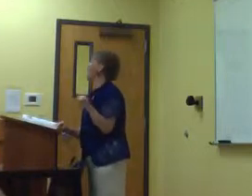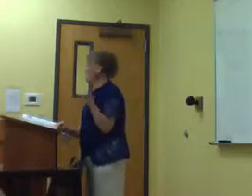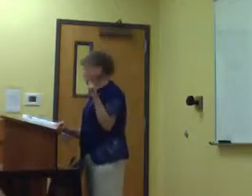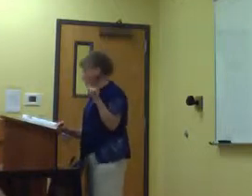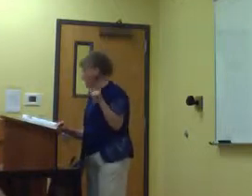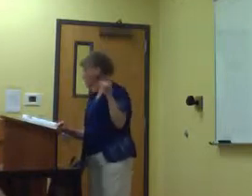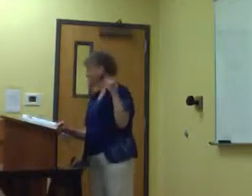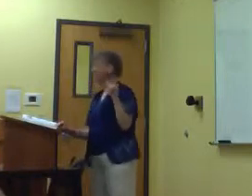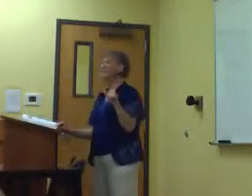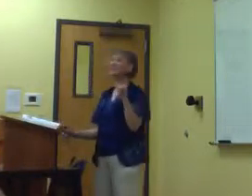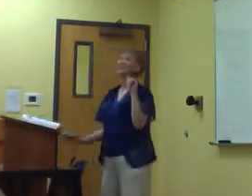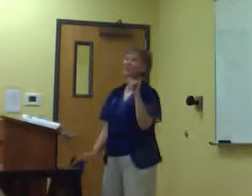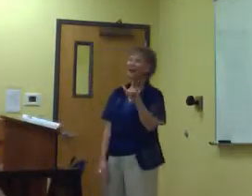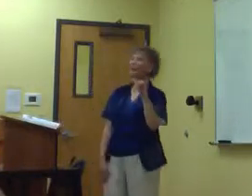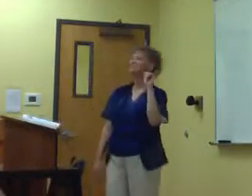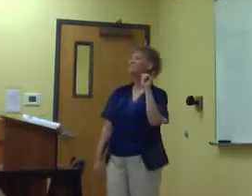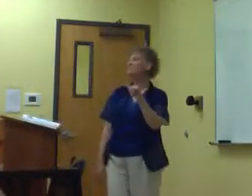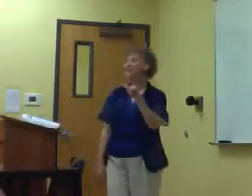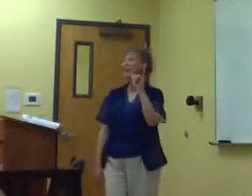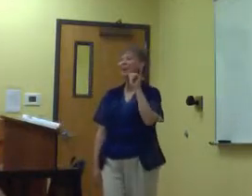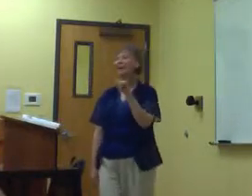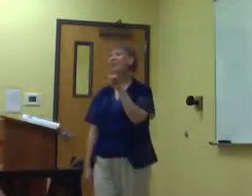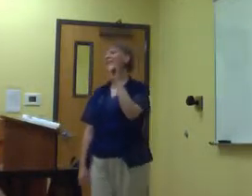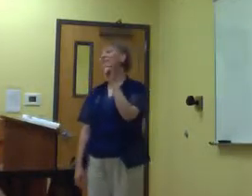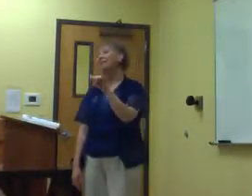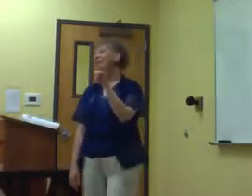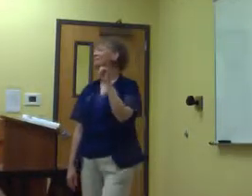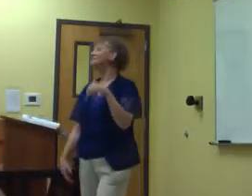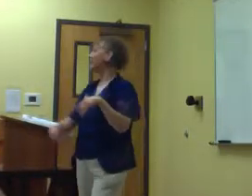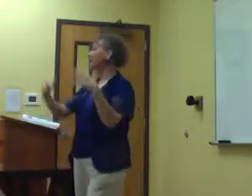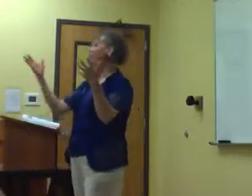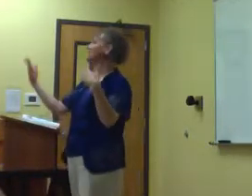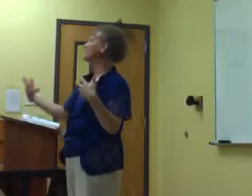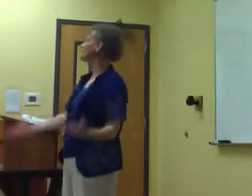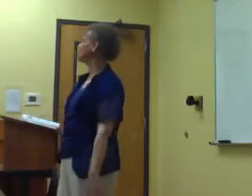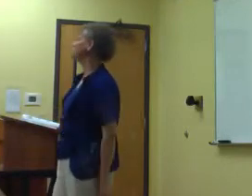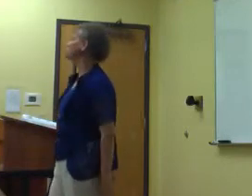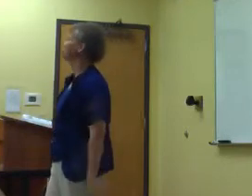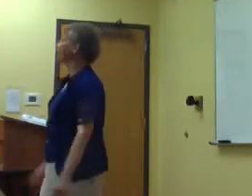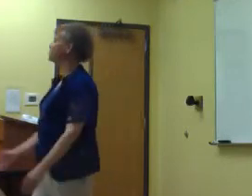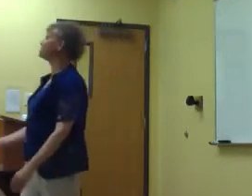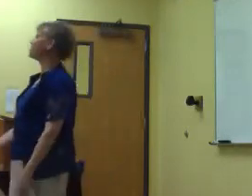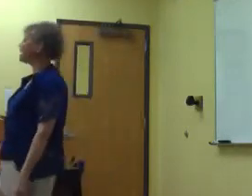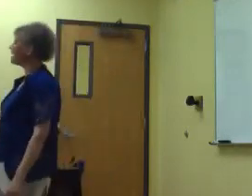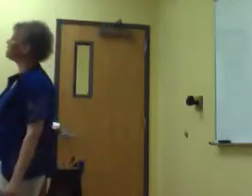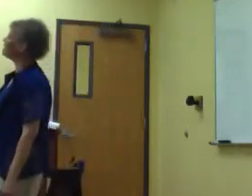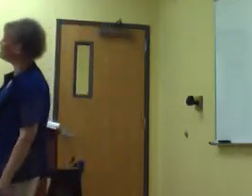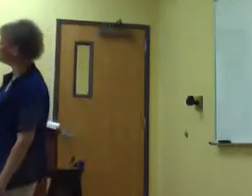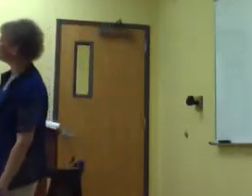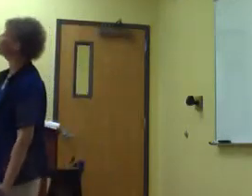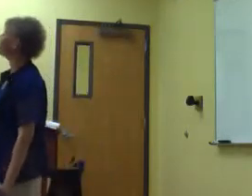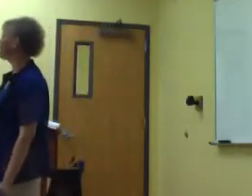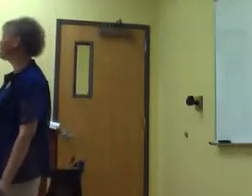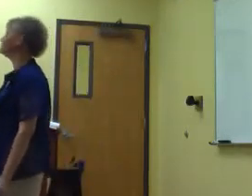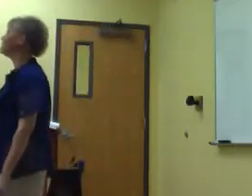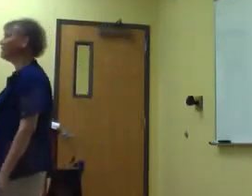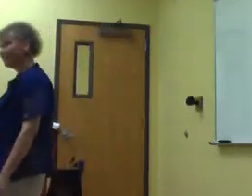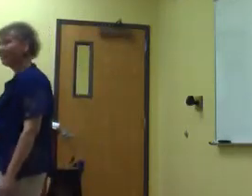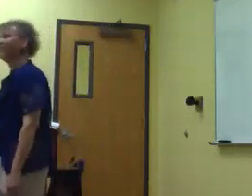Oh, I see. I understand. Lots of times it's just, you know how you'll go, uh-huh, uh-huh,